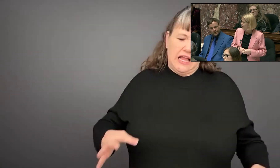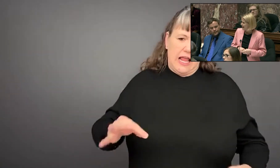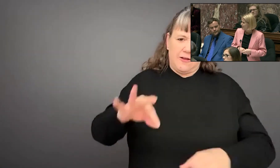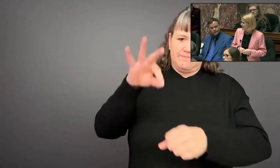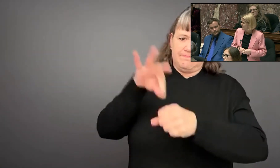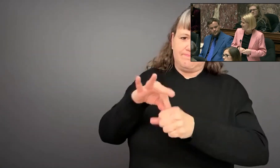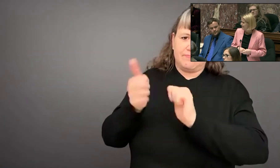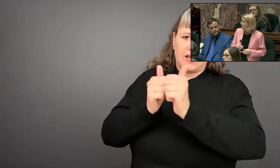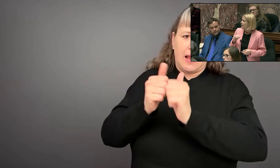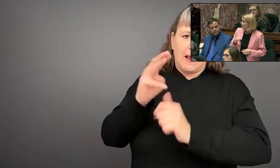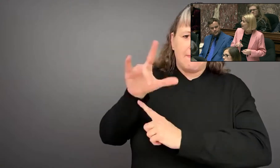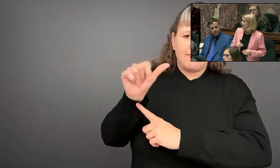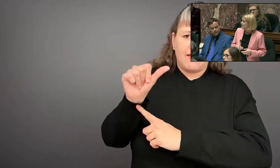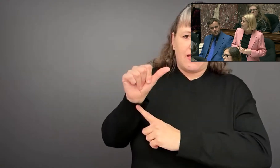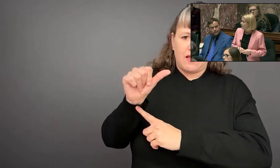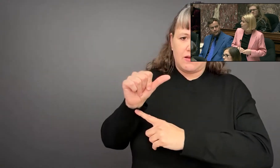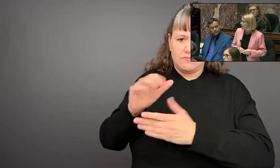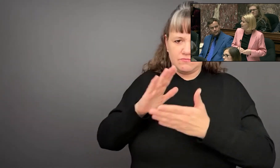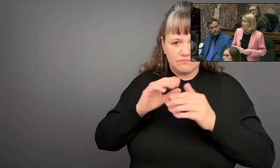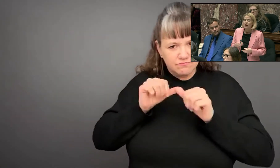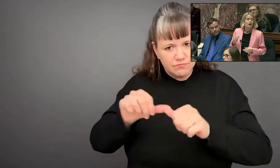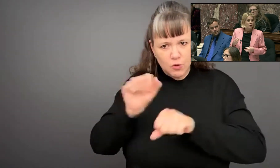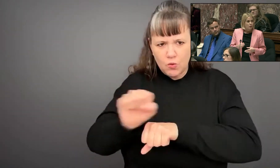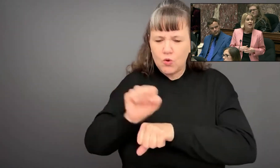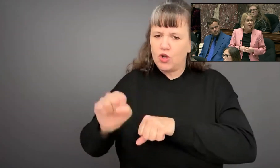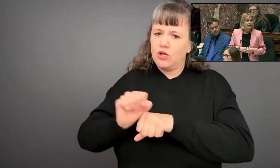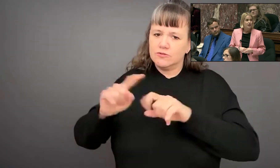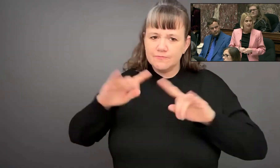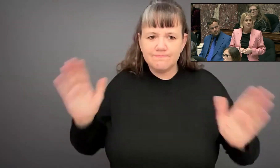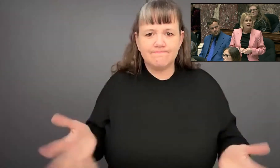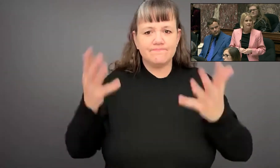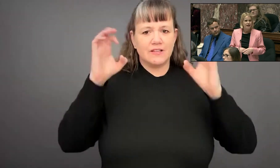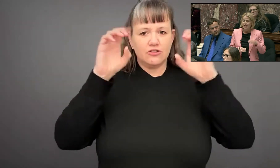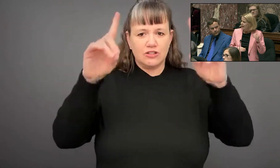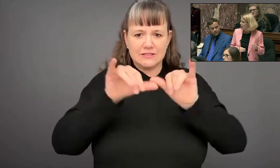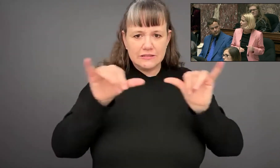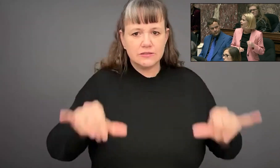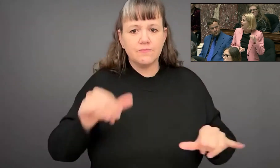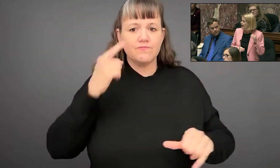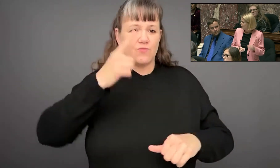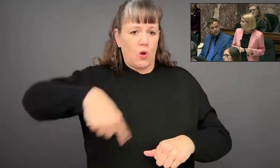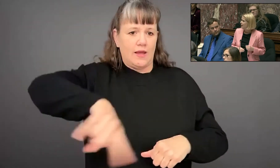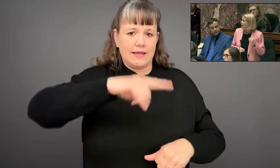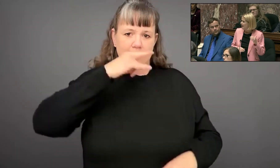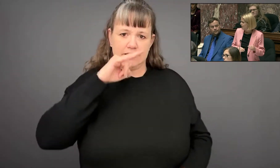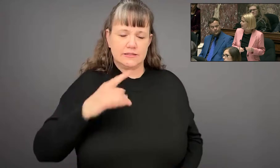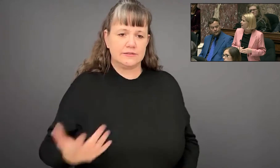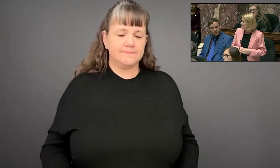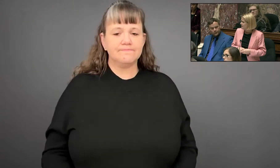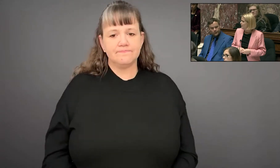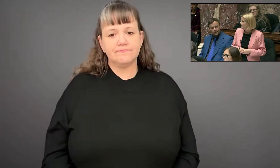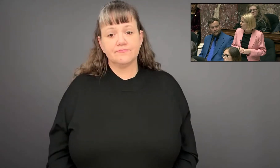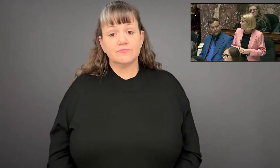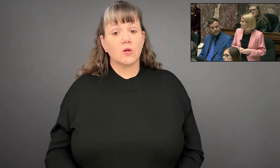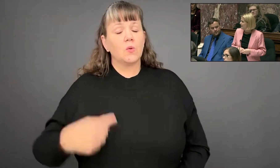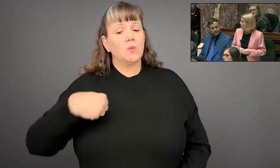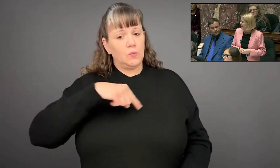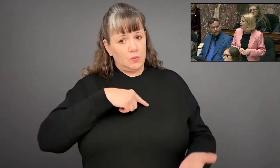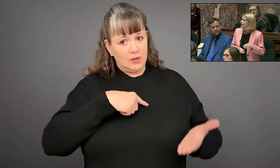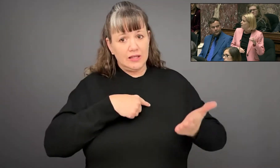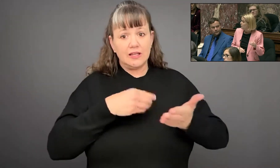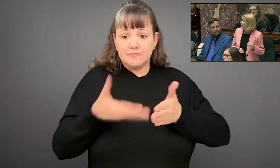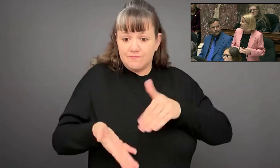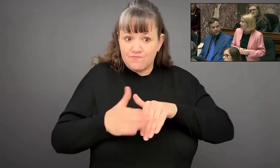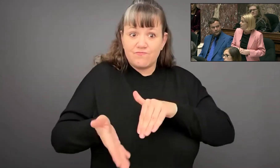public education system for kids like Lucas. We have increased our funding year after year after year since we've formed